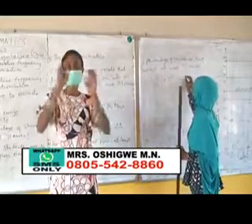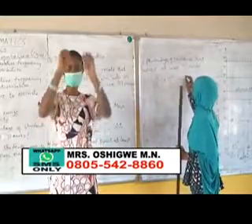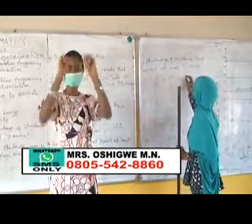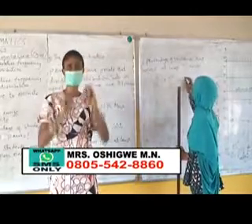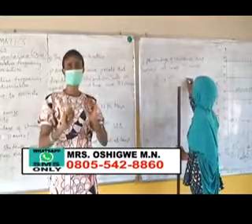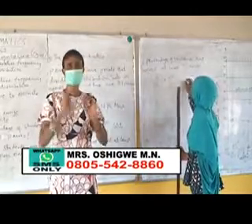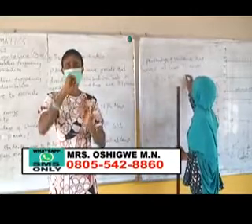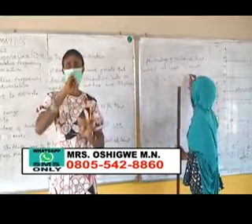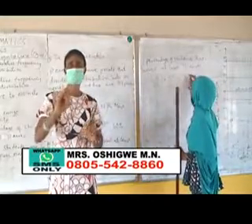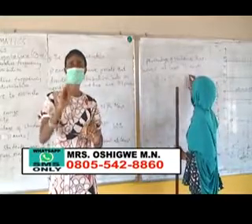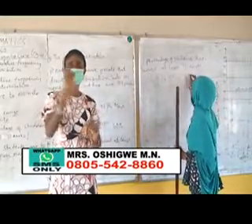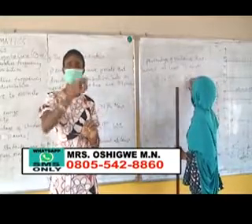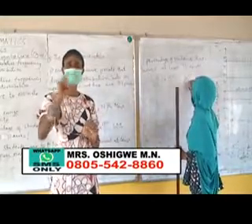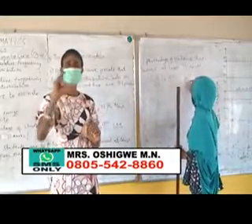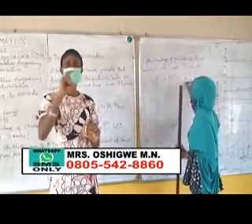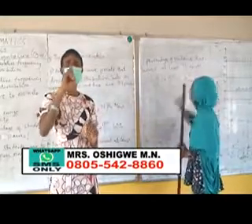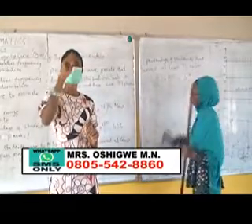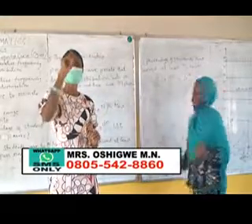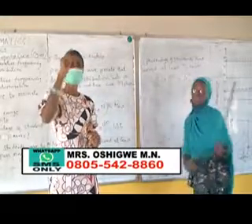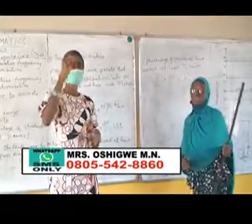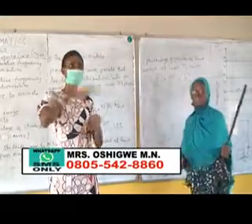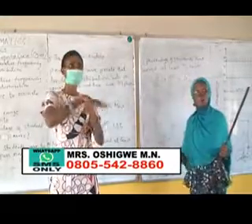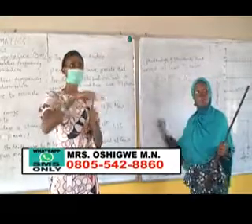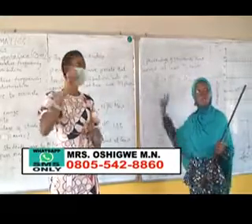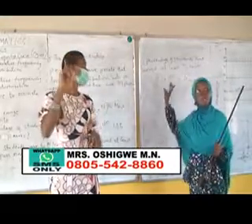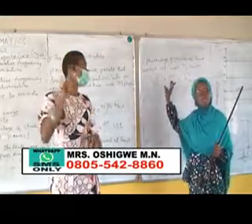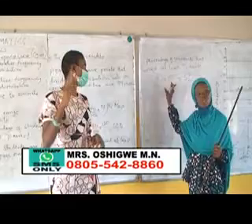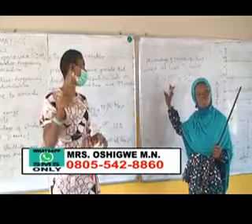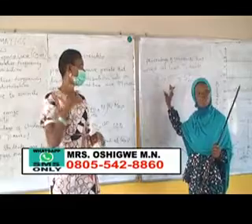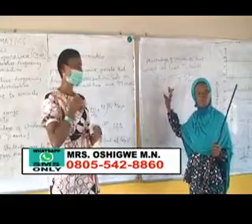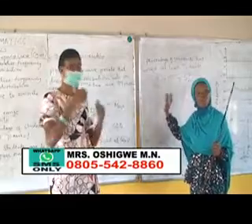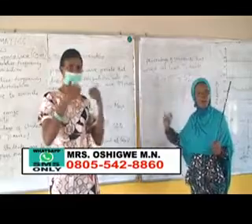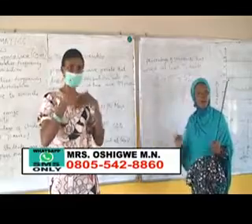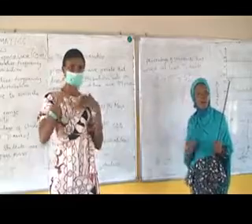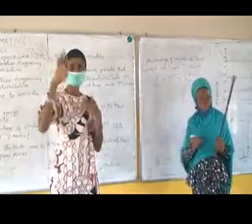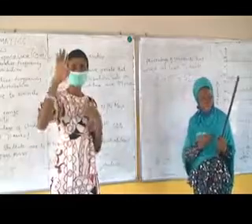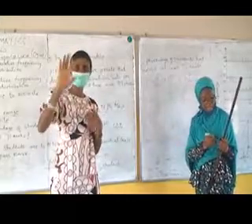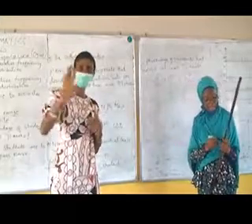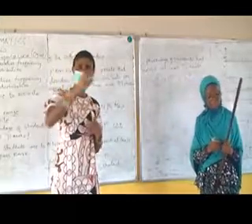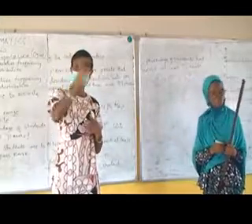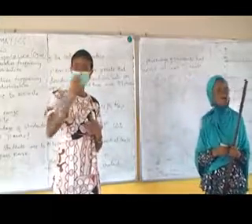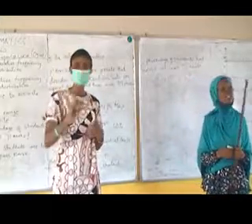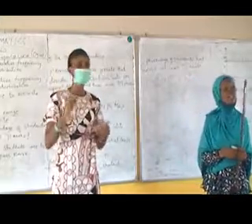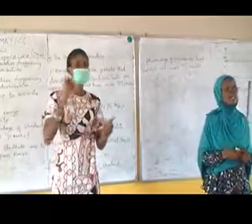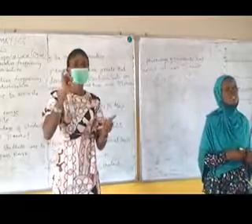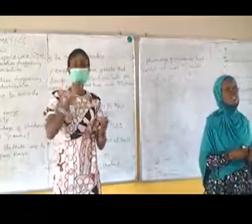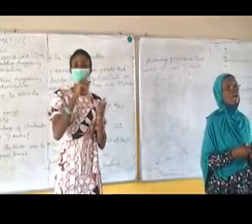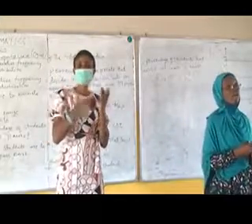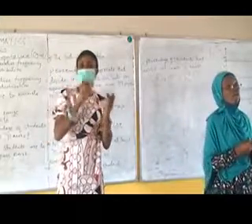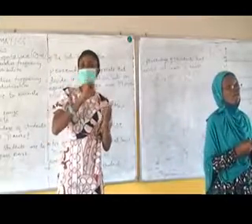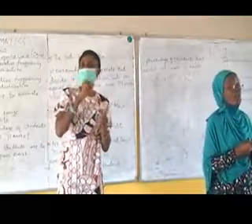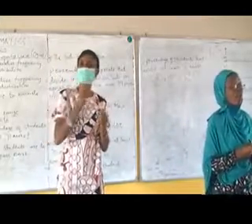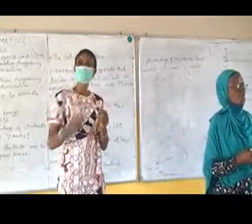now have 5%. This is just an assumption. I'm not saying that the actual